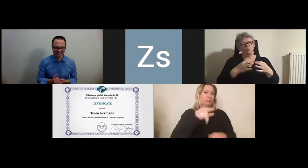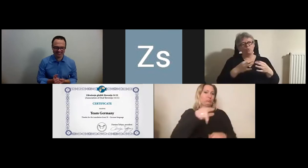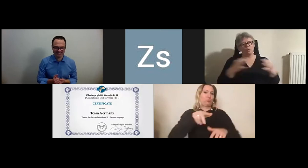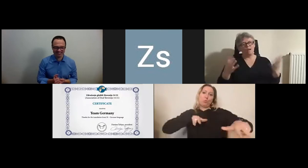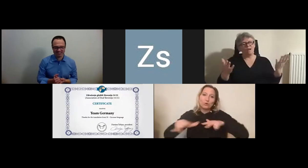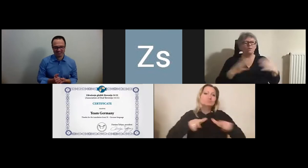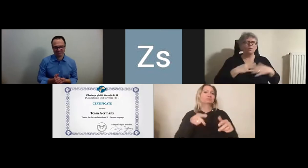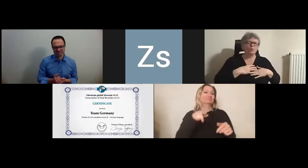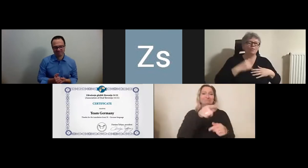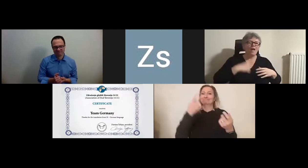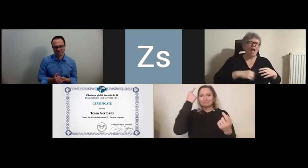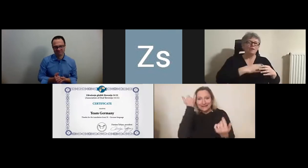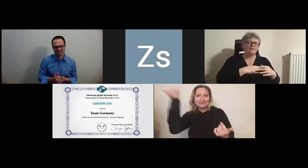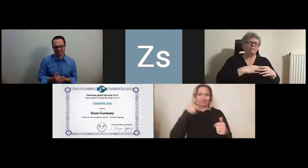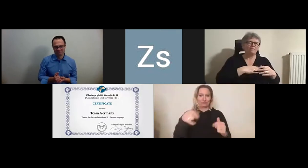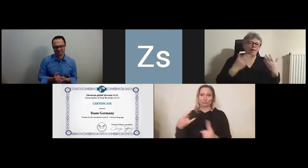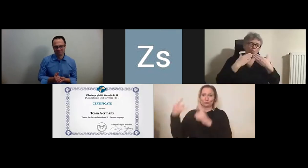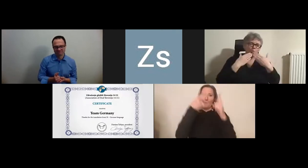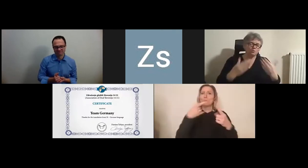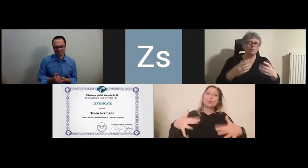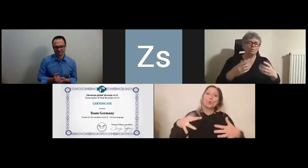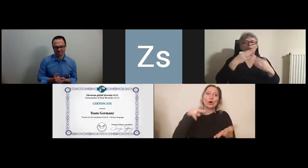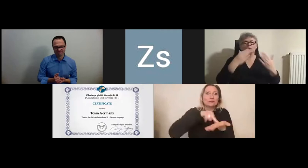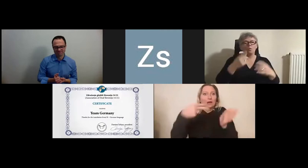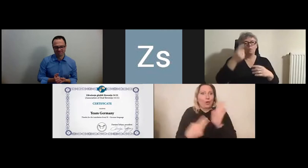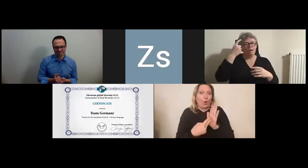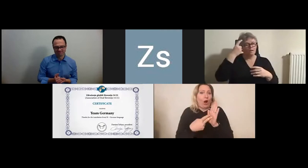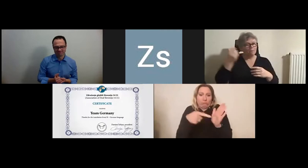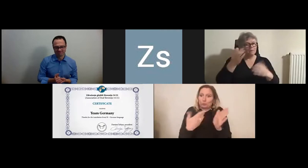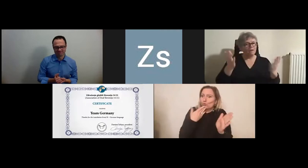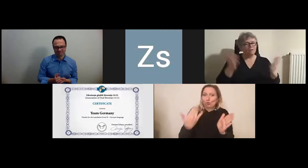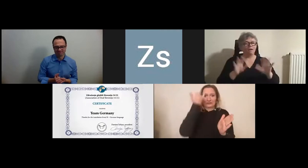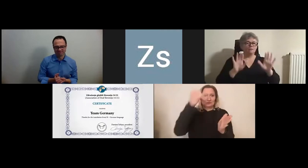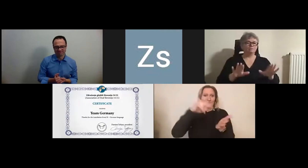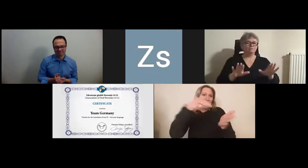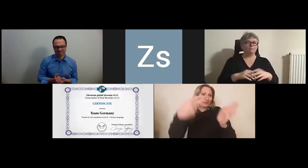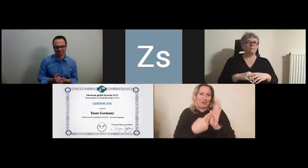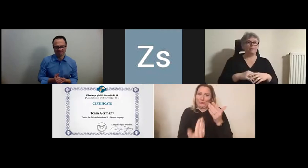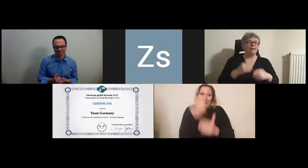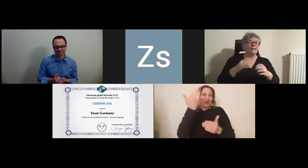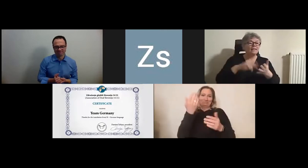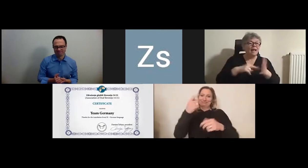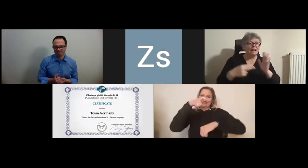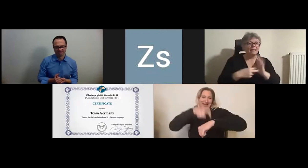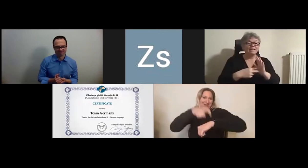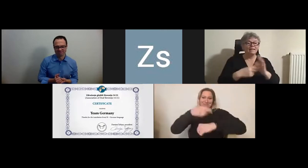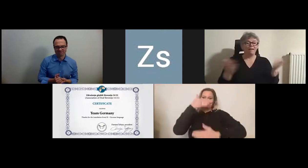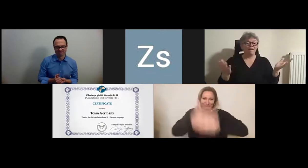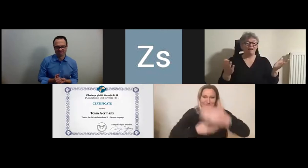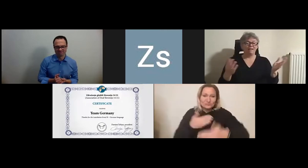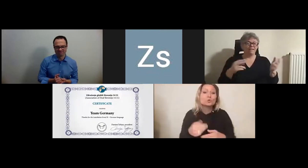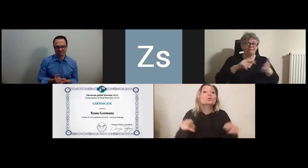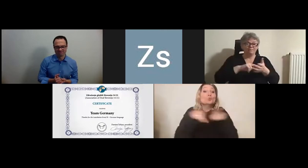bit sad that this is our last episode for this season, but thank you, Dami, so much for creating